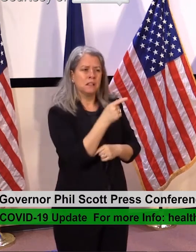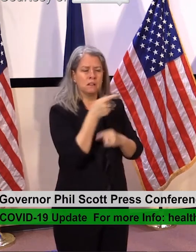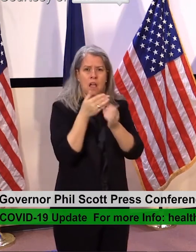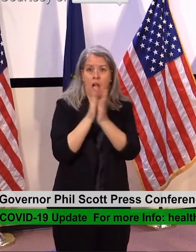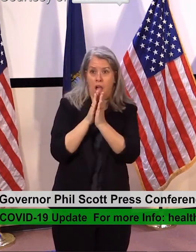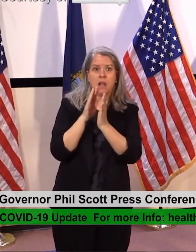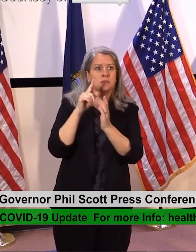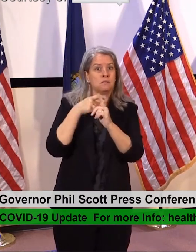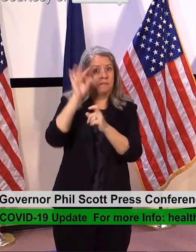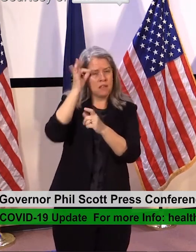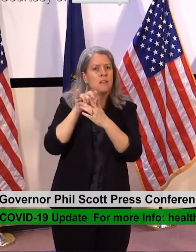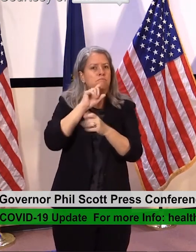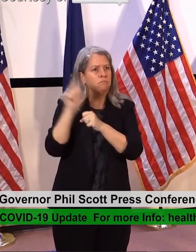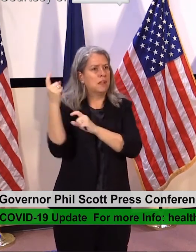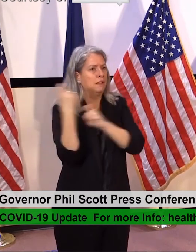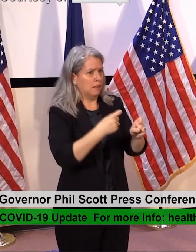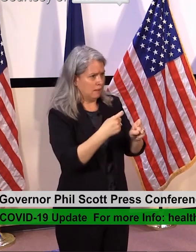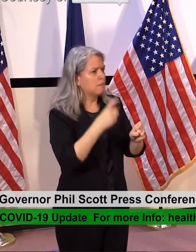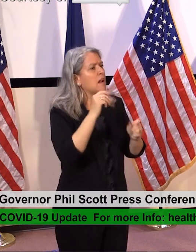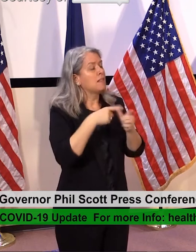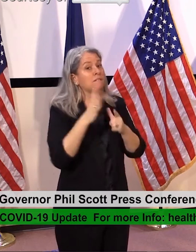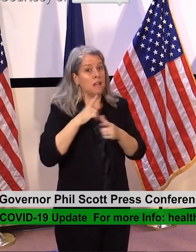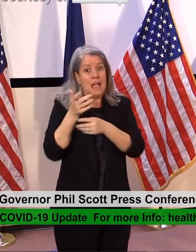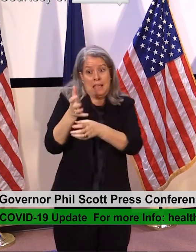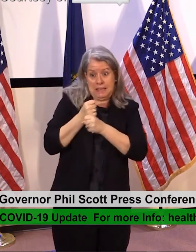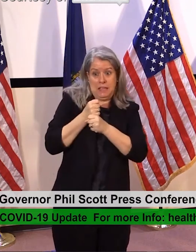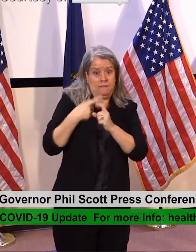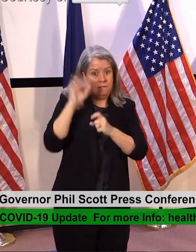been fulfilled, and then how the state is prioritizing